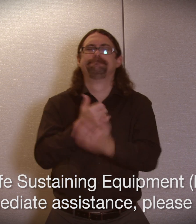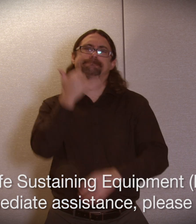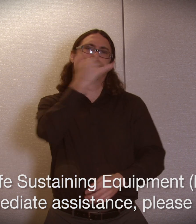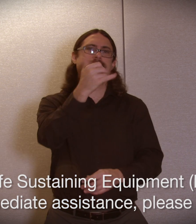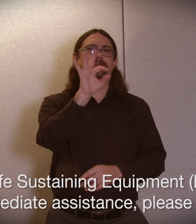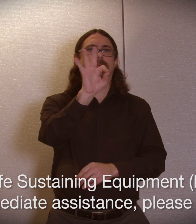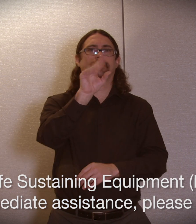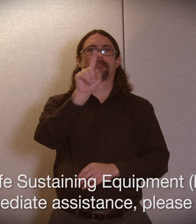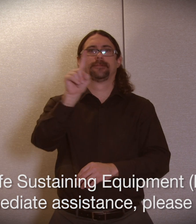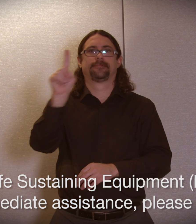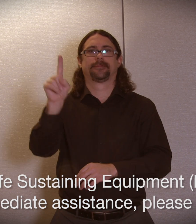please dial 911.